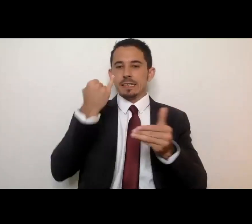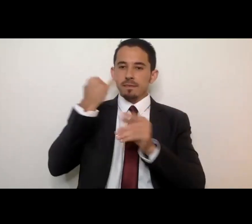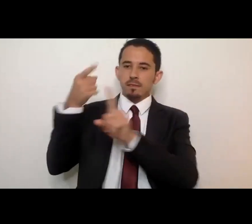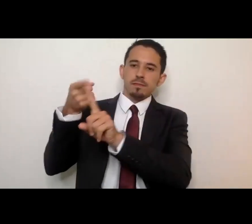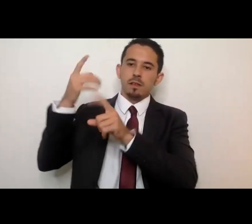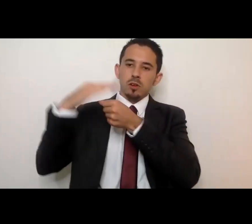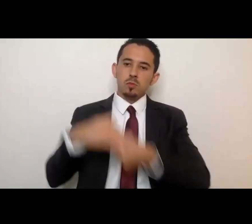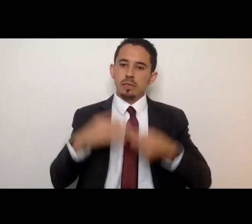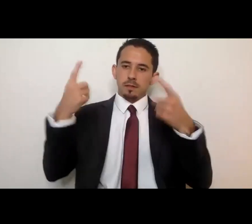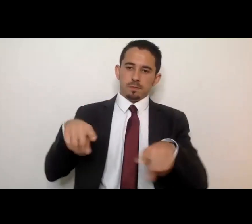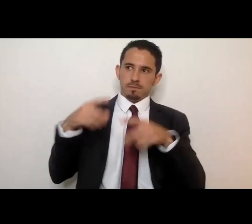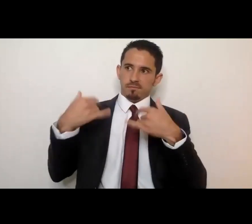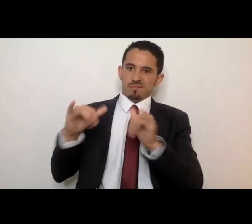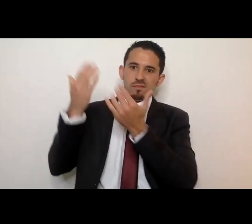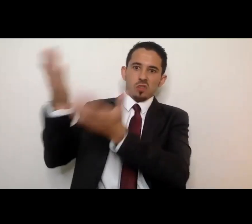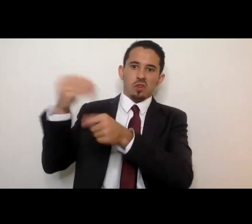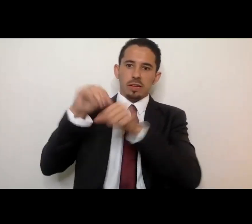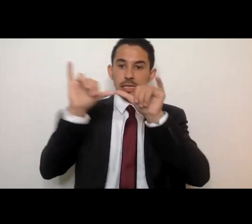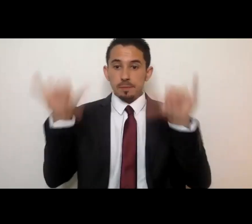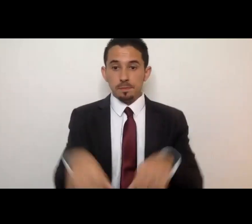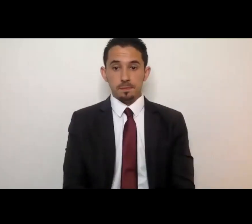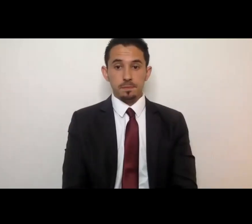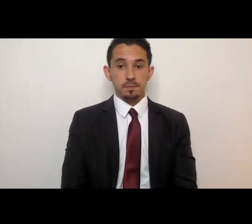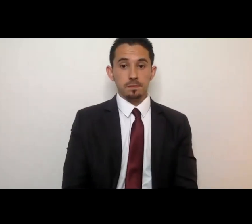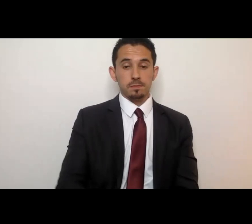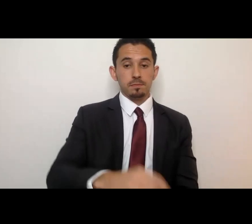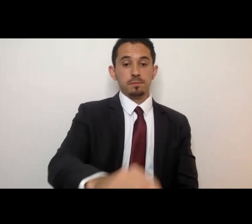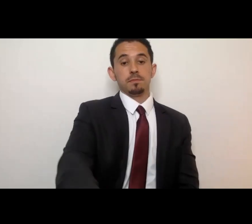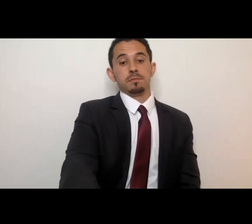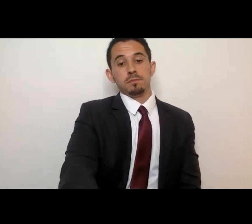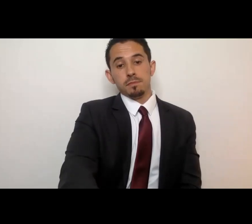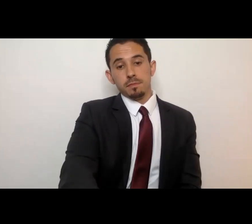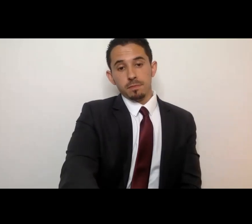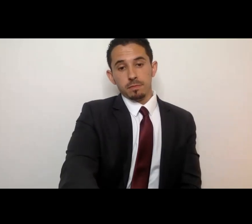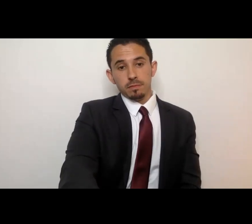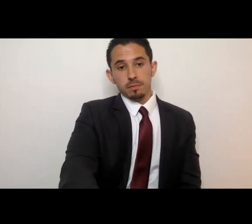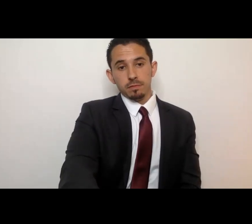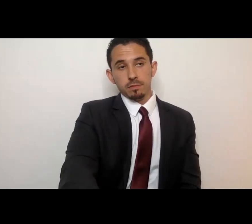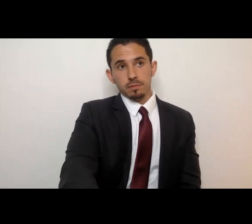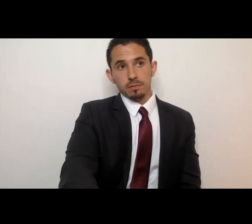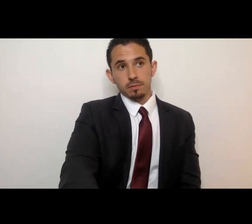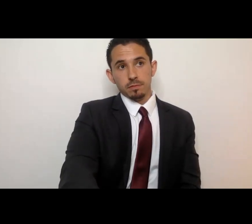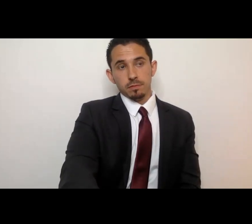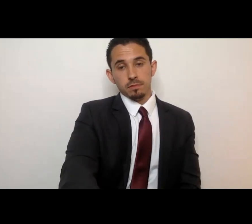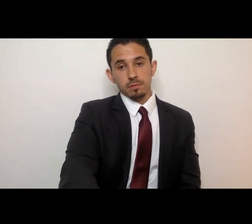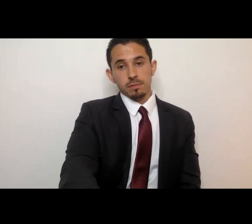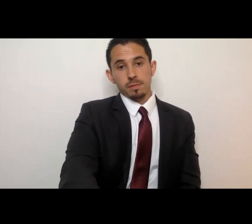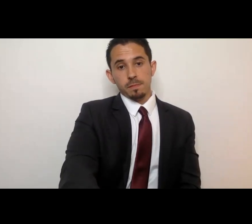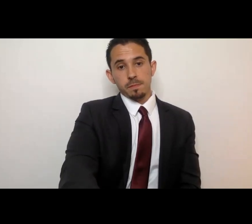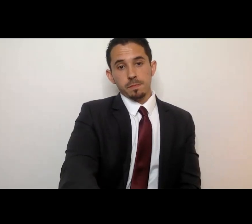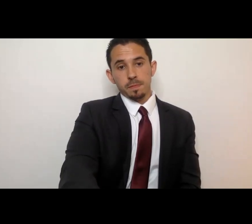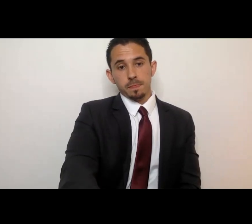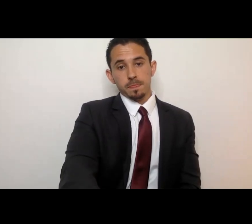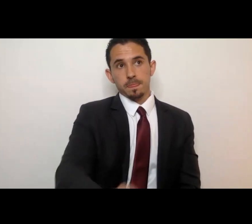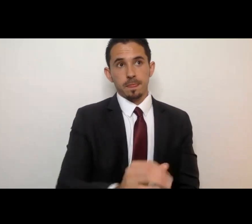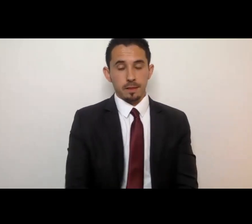and material, really, we wouldn't need to come up with all of that if we can get to that systemic autism level